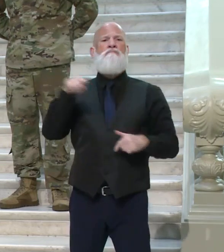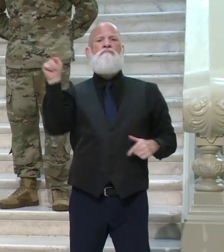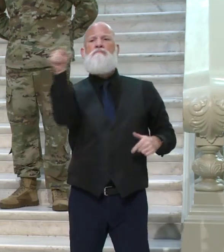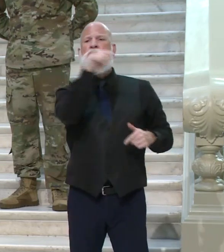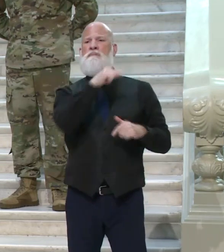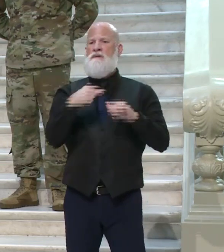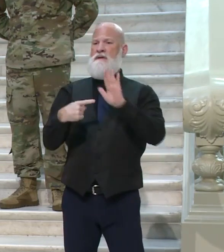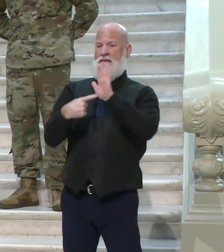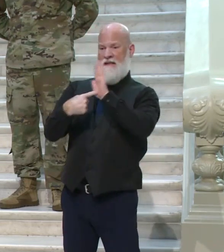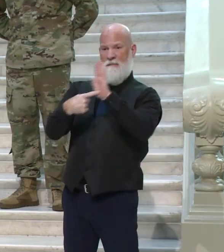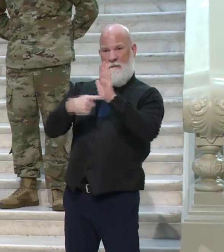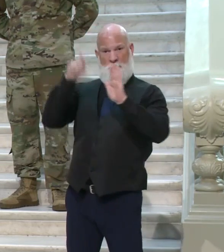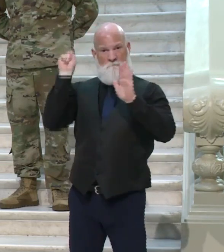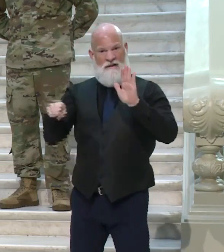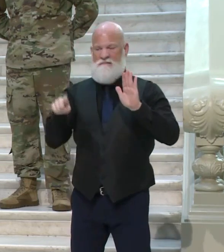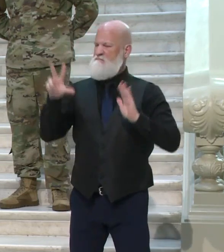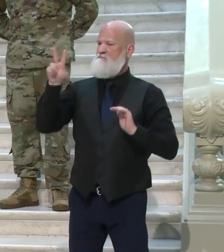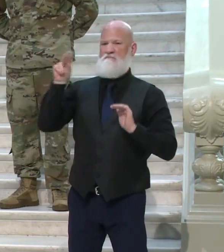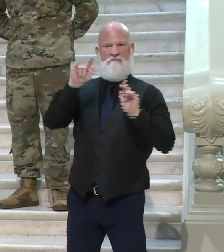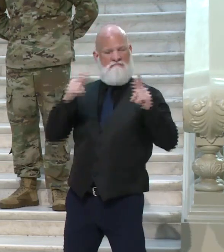at